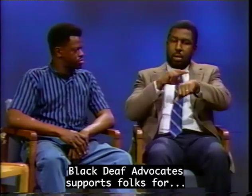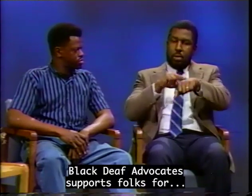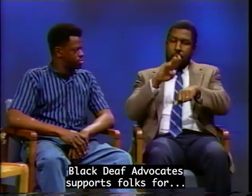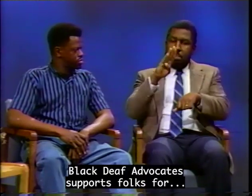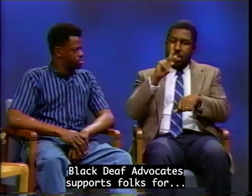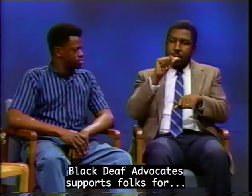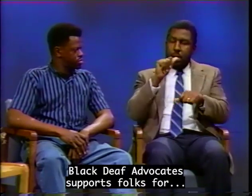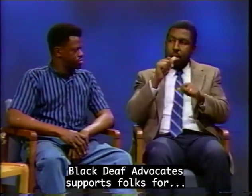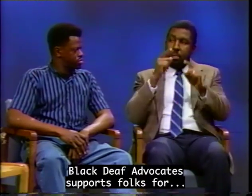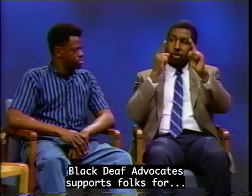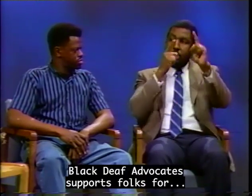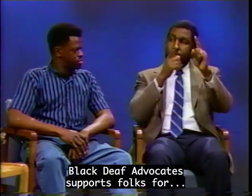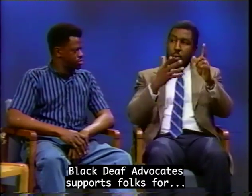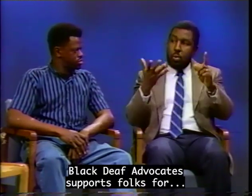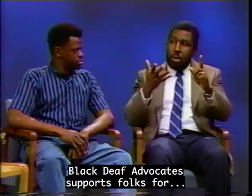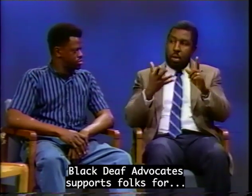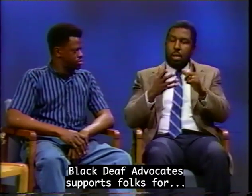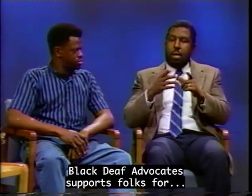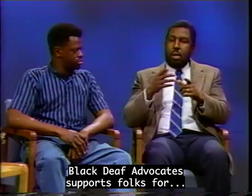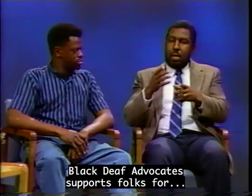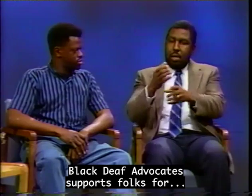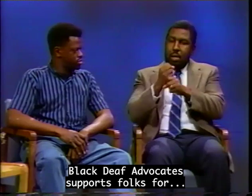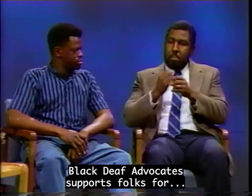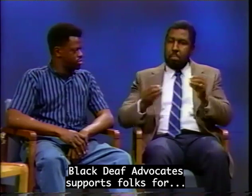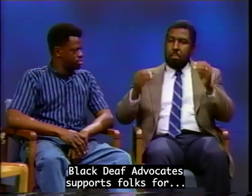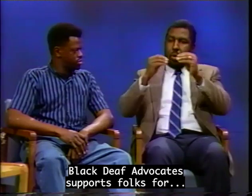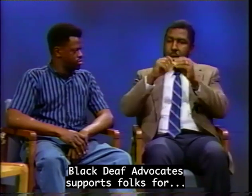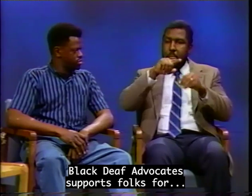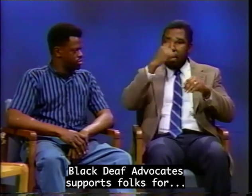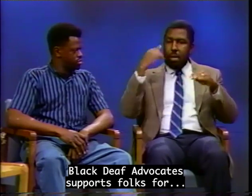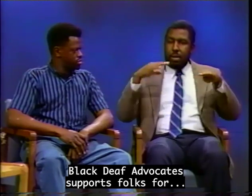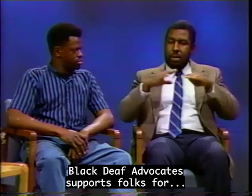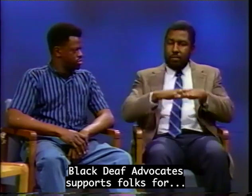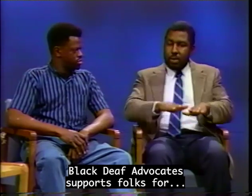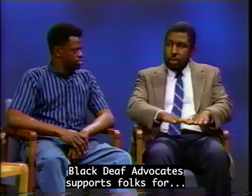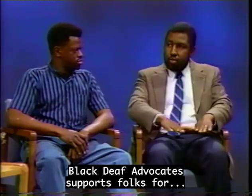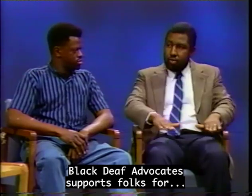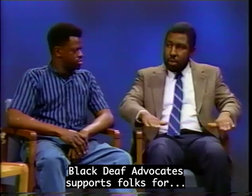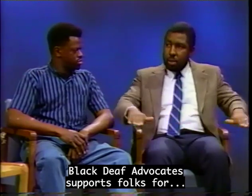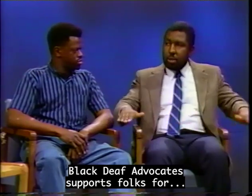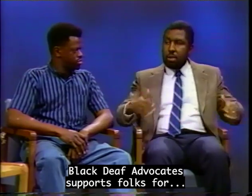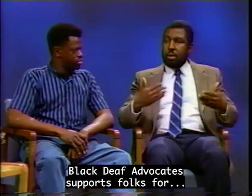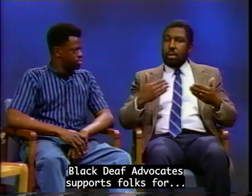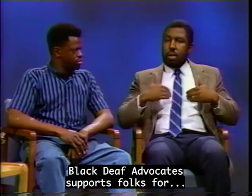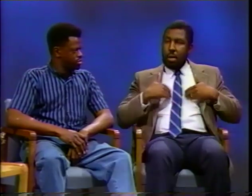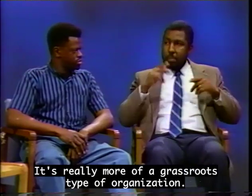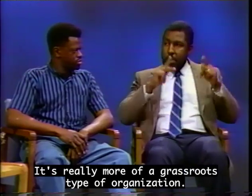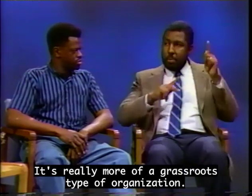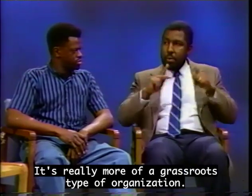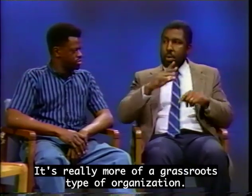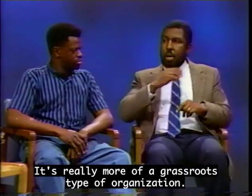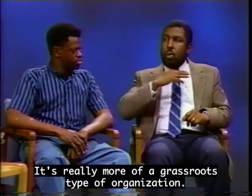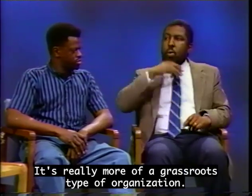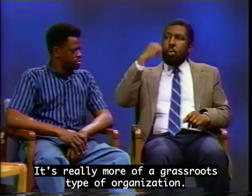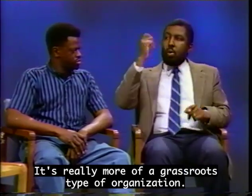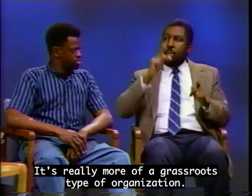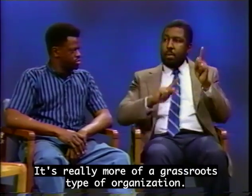Black Deaf Advocates supports folks for, it's really more of a grassroots type